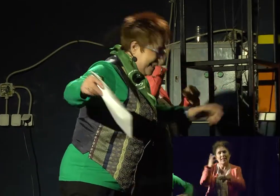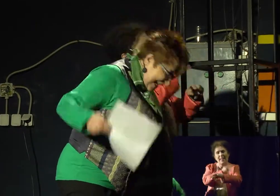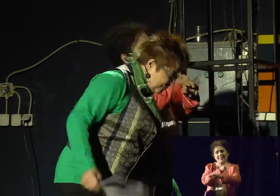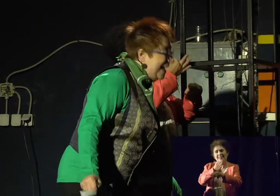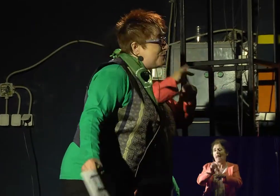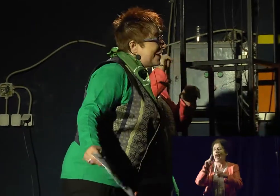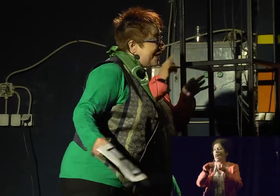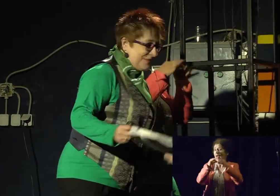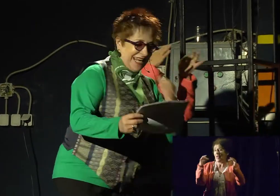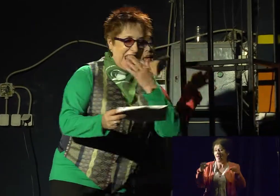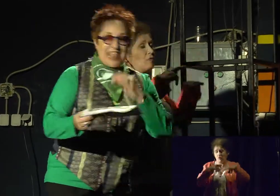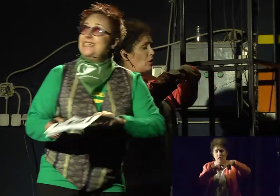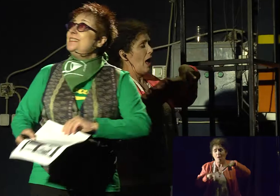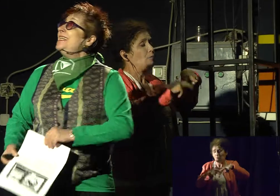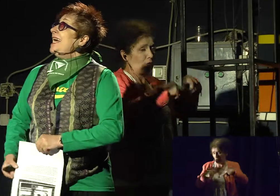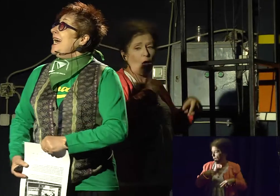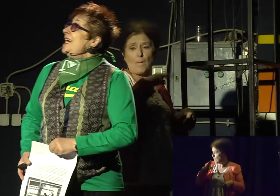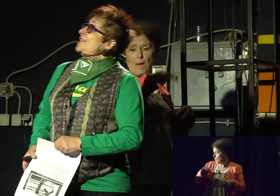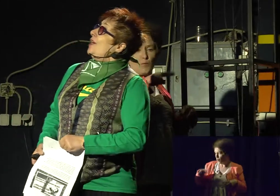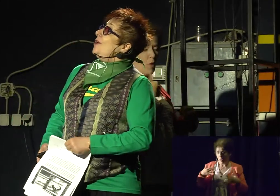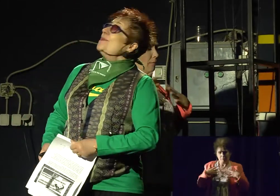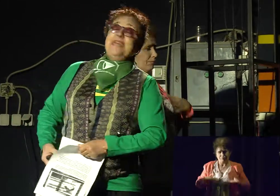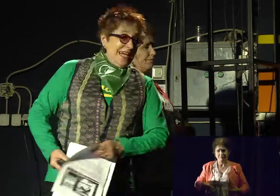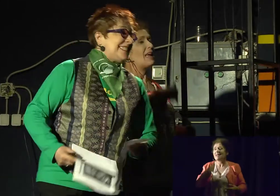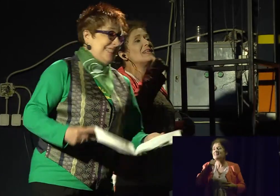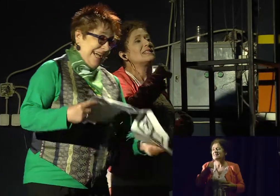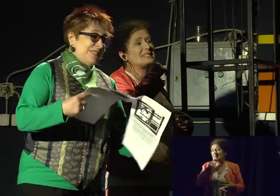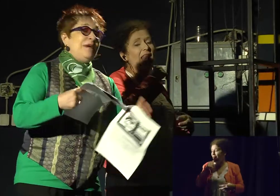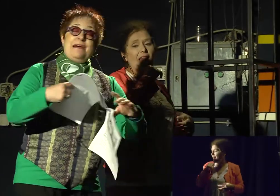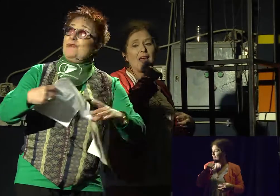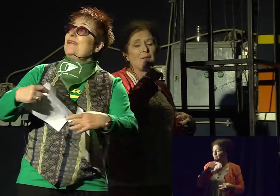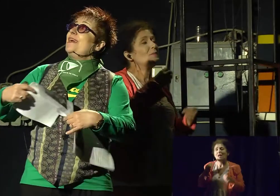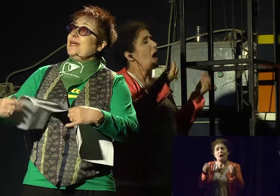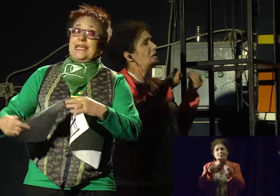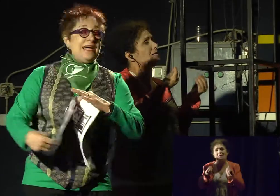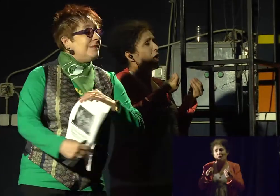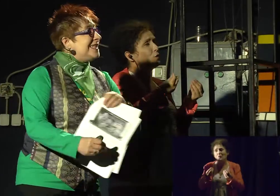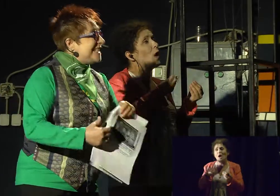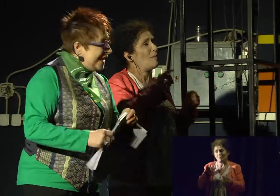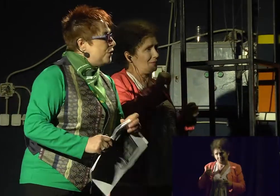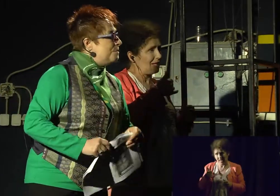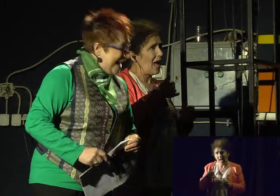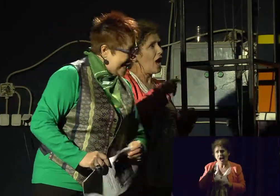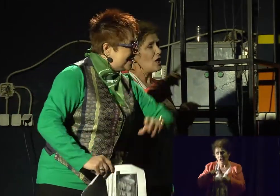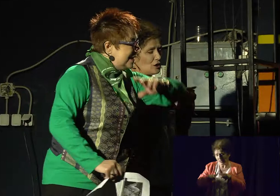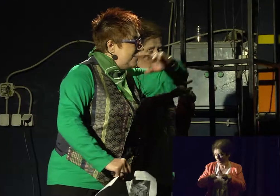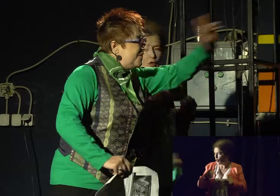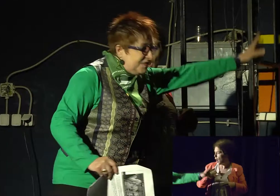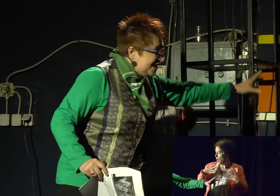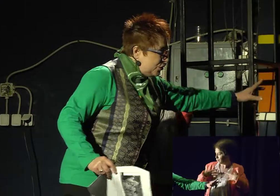green. That's why I'm wearing green. So, yes, that's why I'm wearing green. I'm going to take you